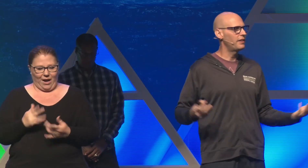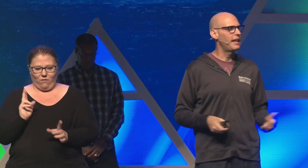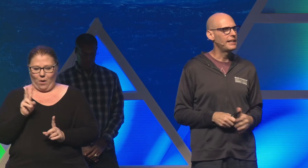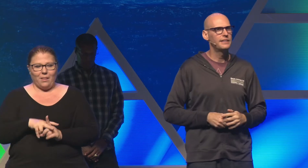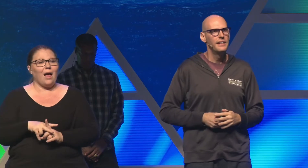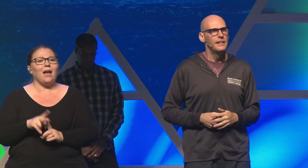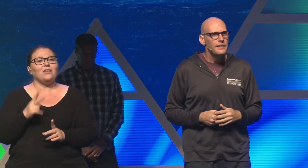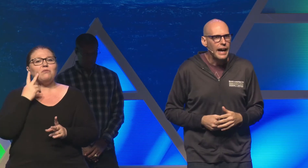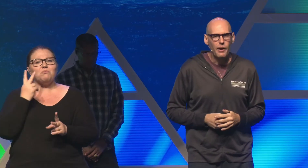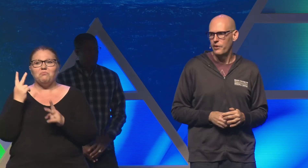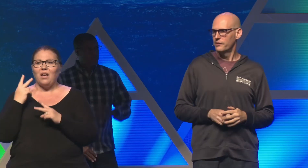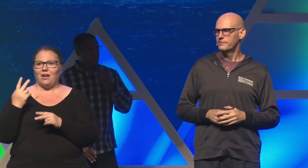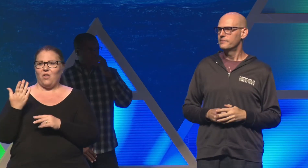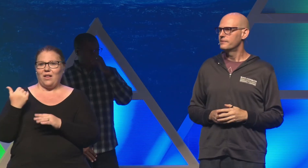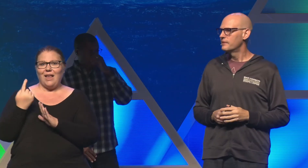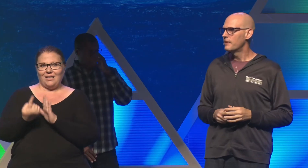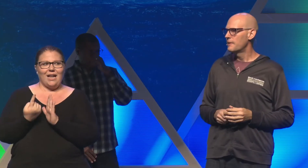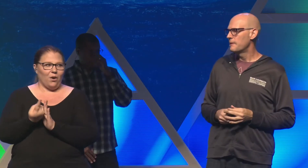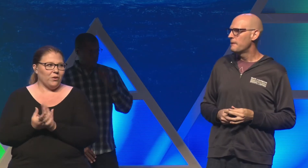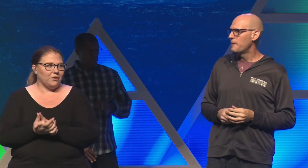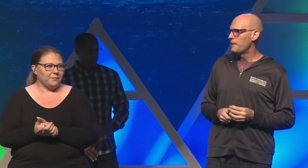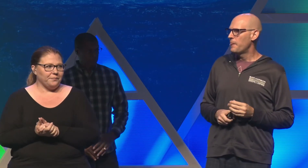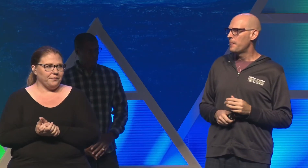on the last hour.